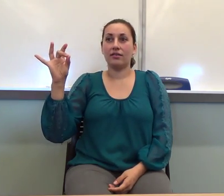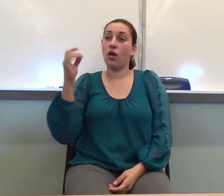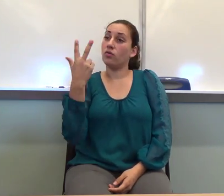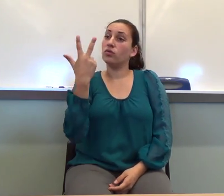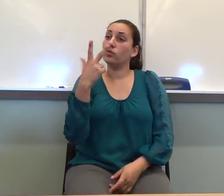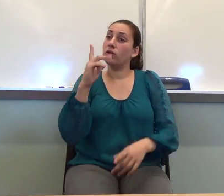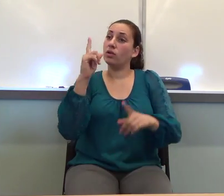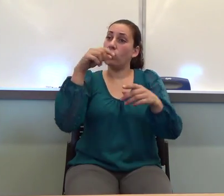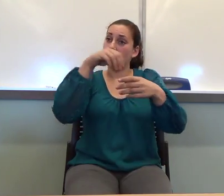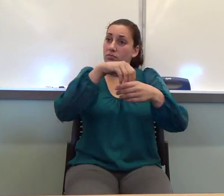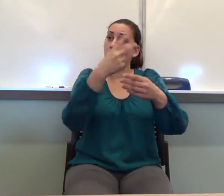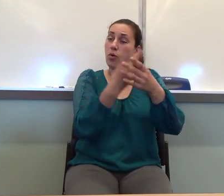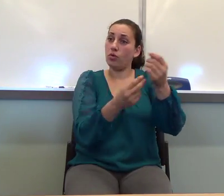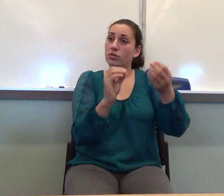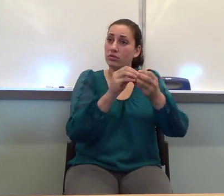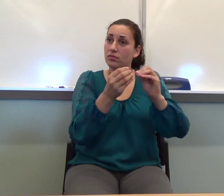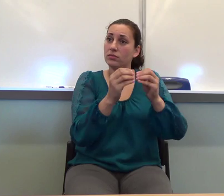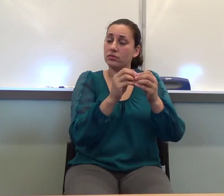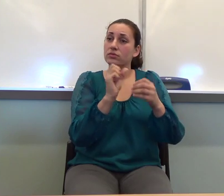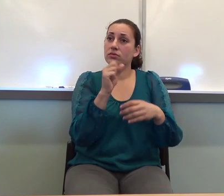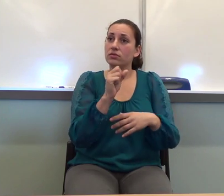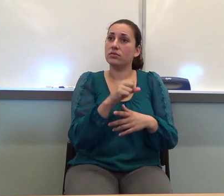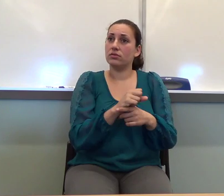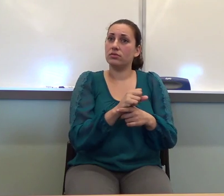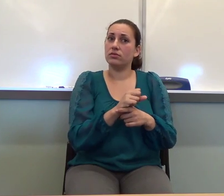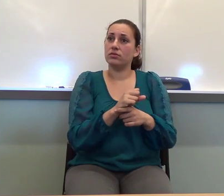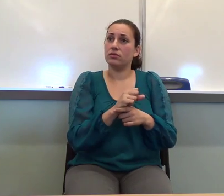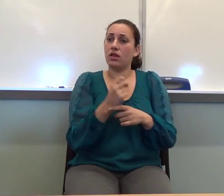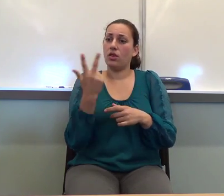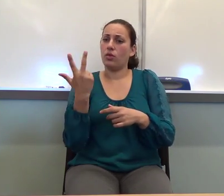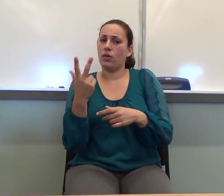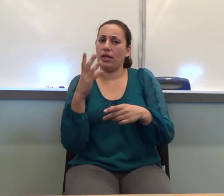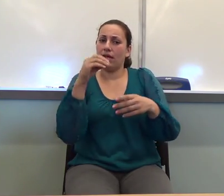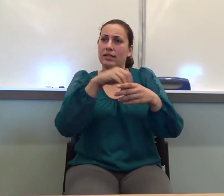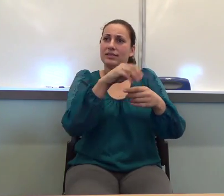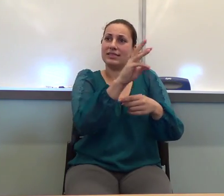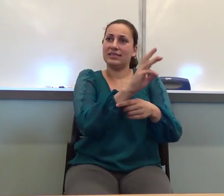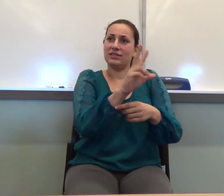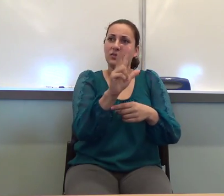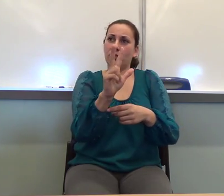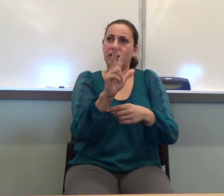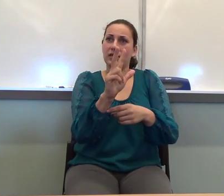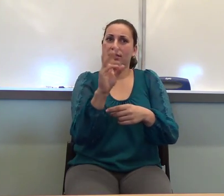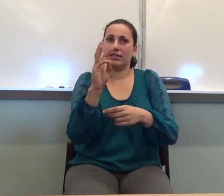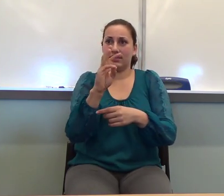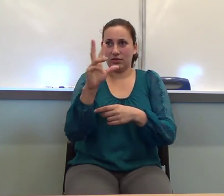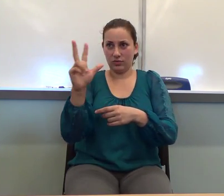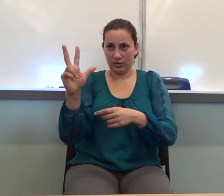huh? Yeah. Okay, 3 goes into that 63 times. 3 goes into